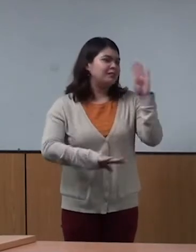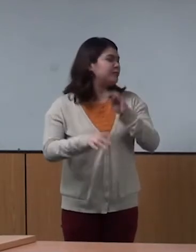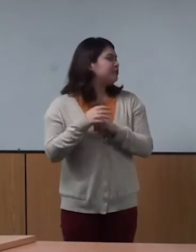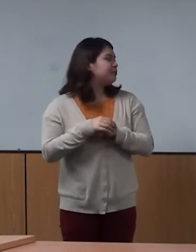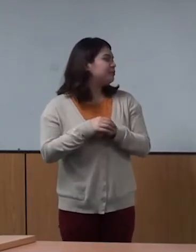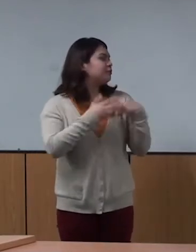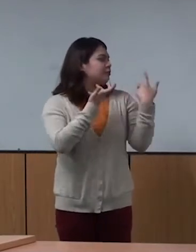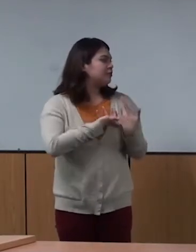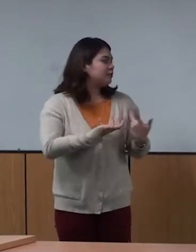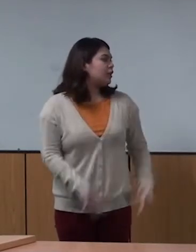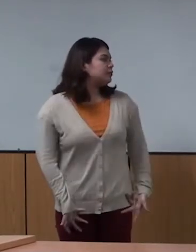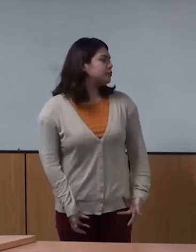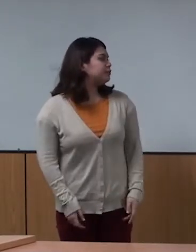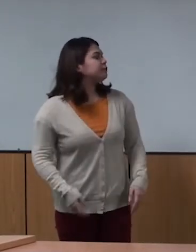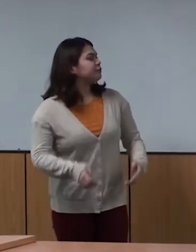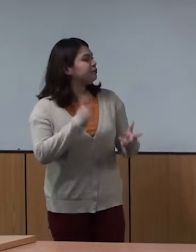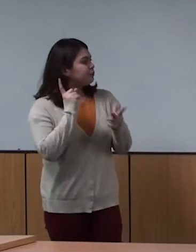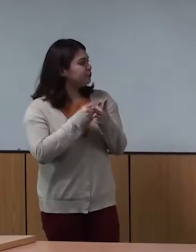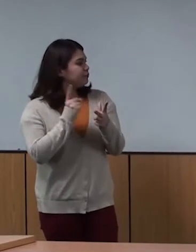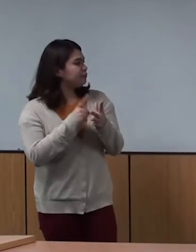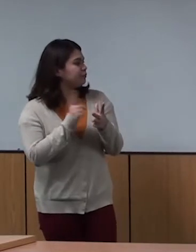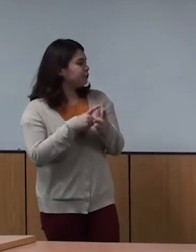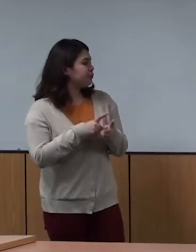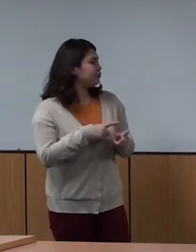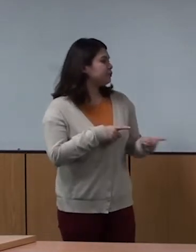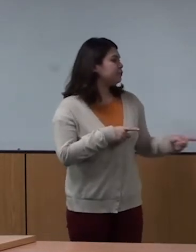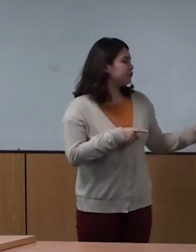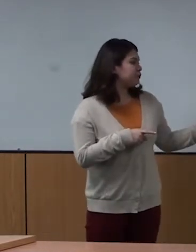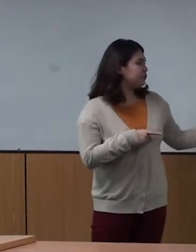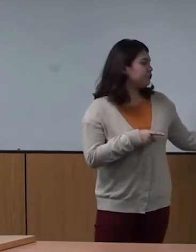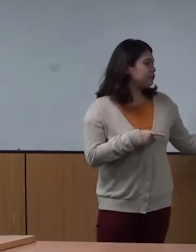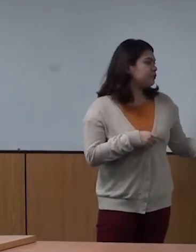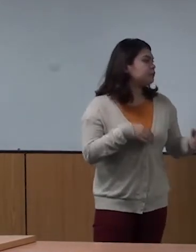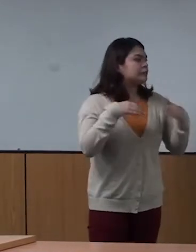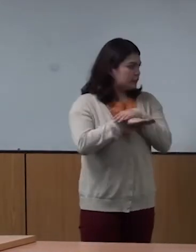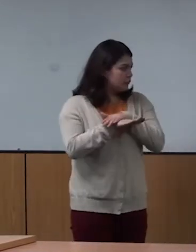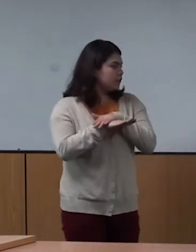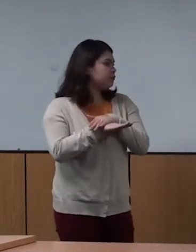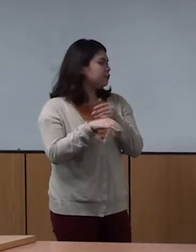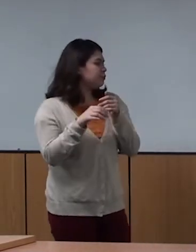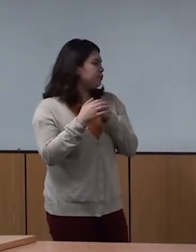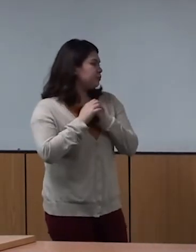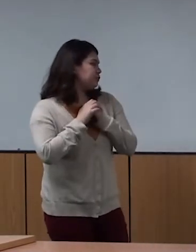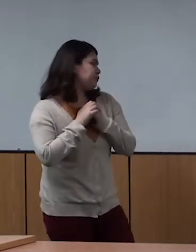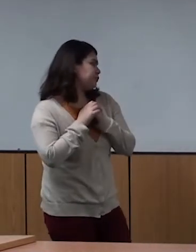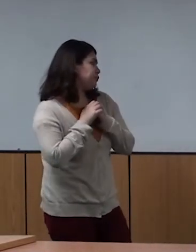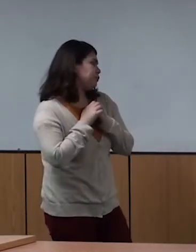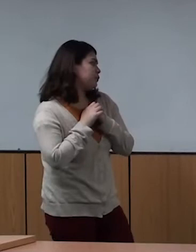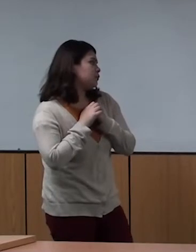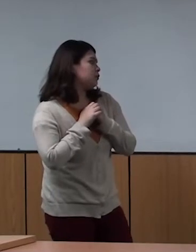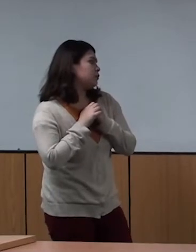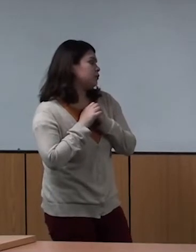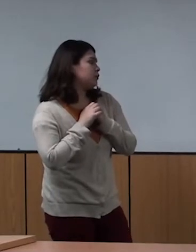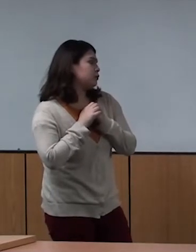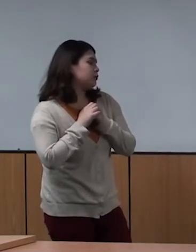Assessment and learning goals need to be integrated to have a reliable and valid measure